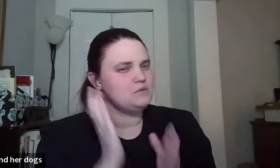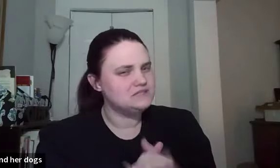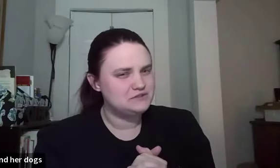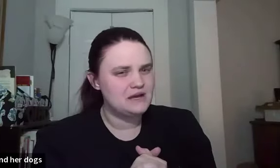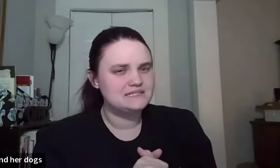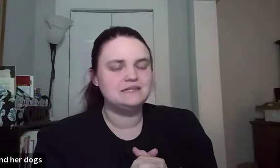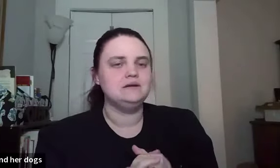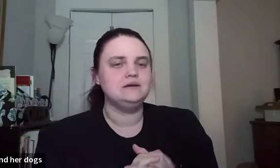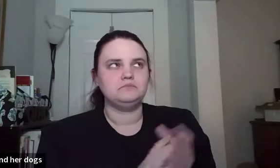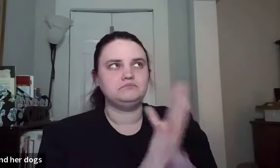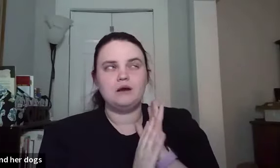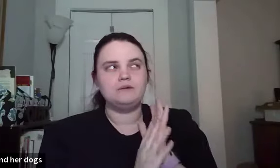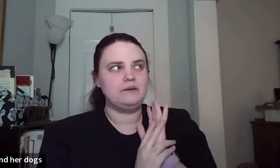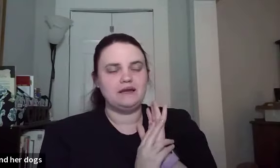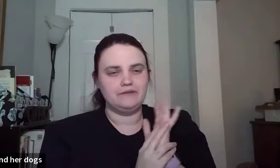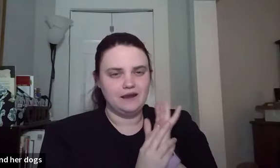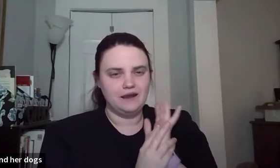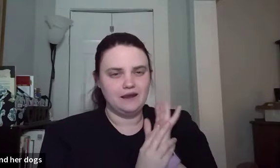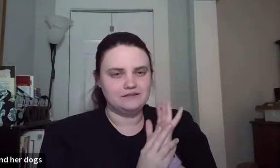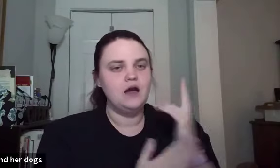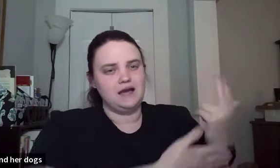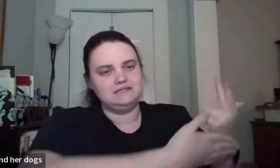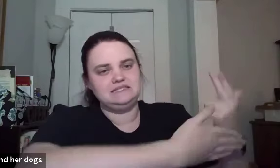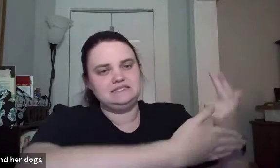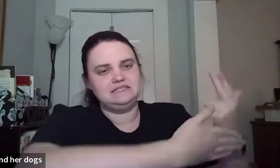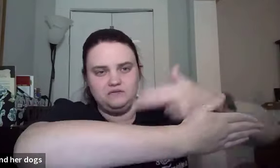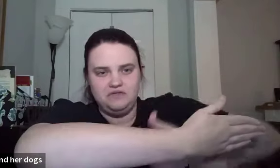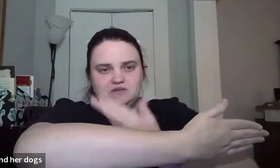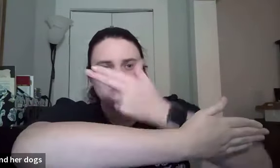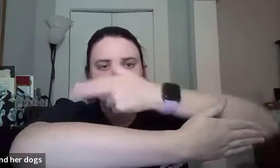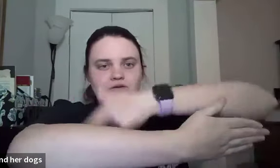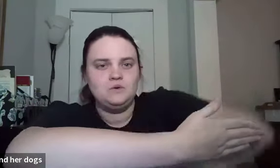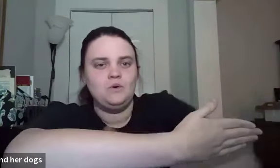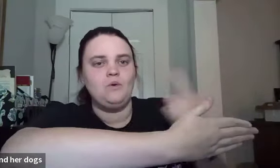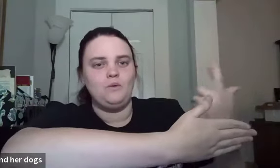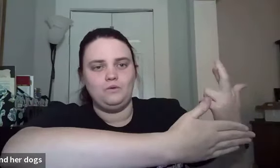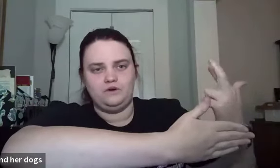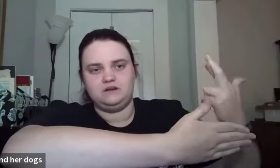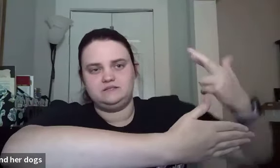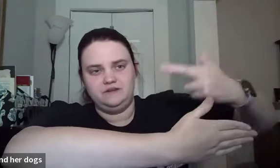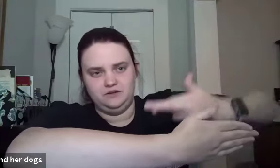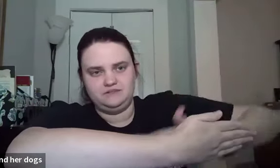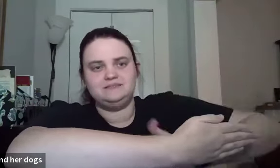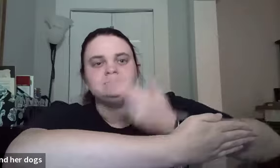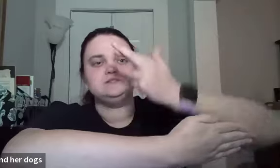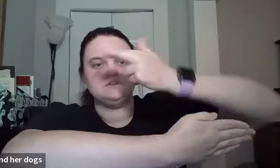once or twice, probably way back in like high school. I see more of this one or the crossed fingers.